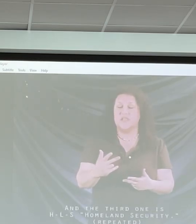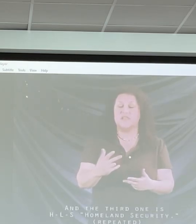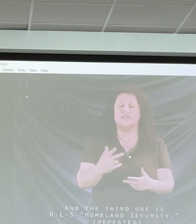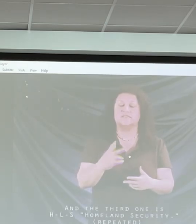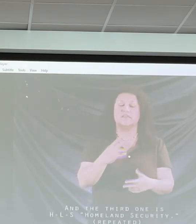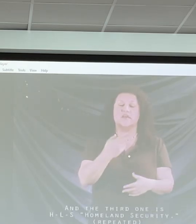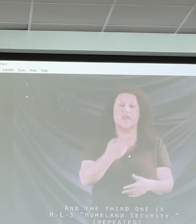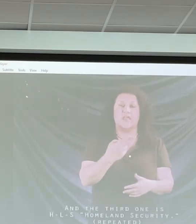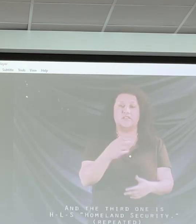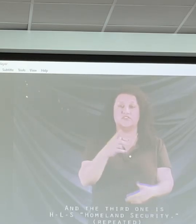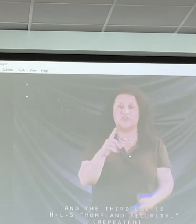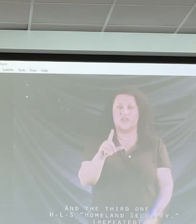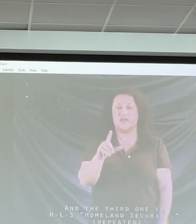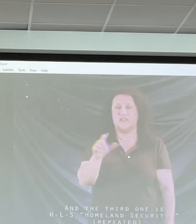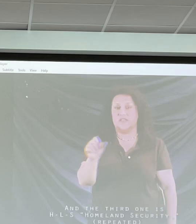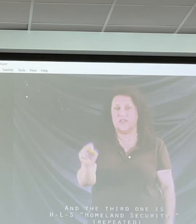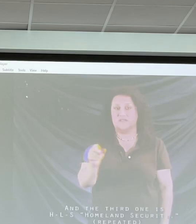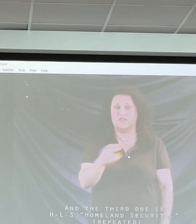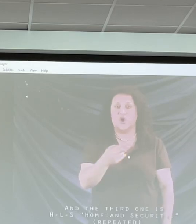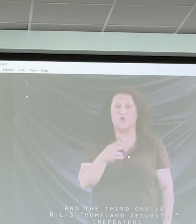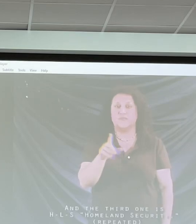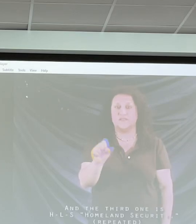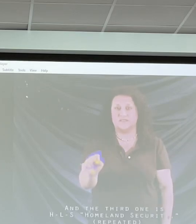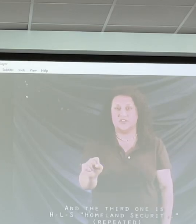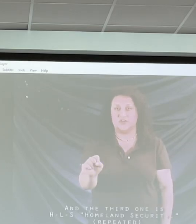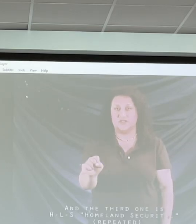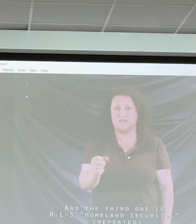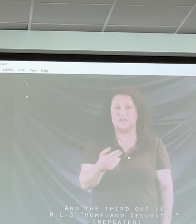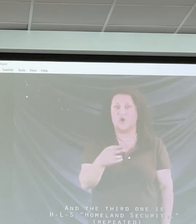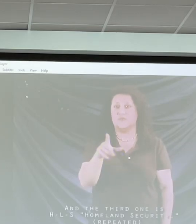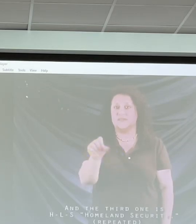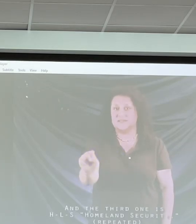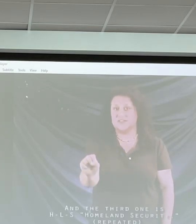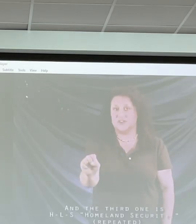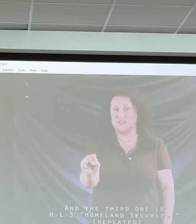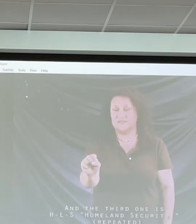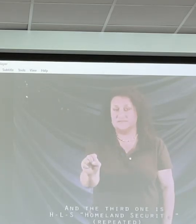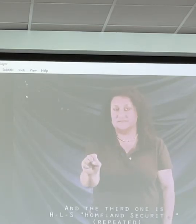is HLS, Homeland Security. Homeland Security.